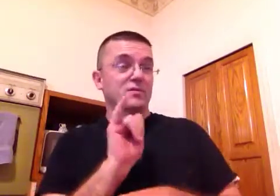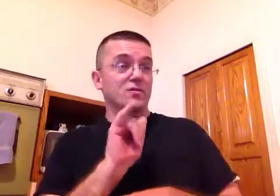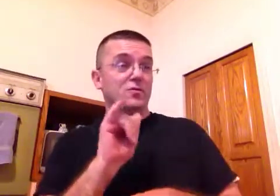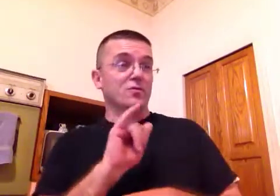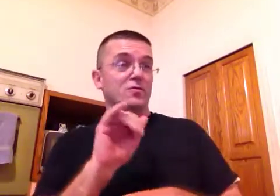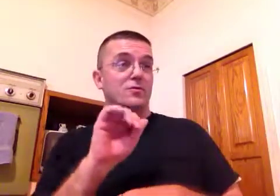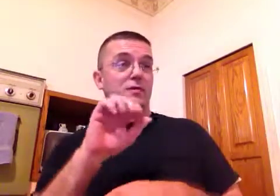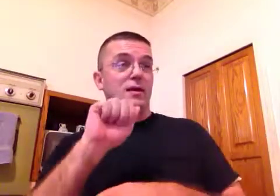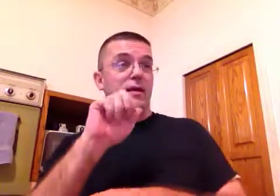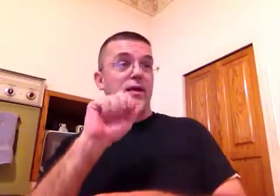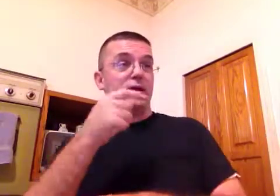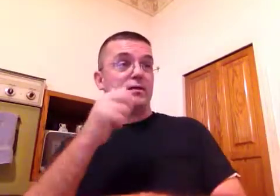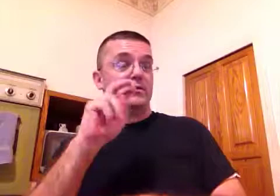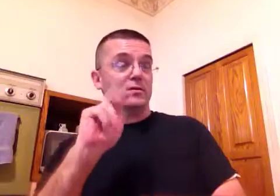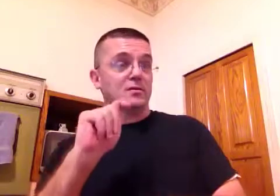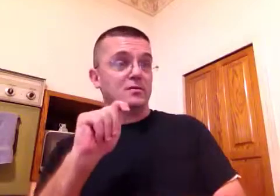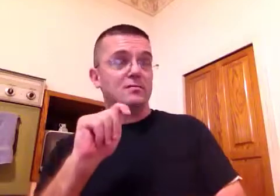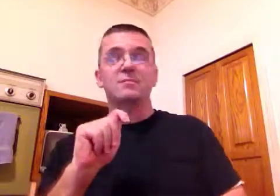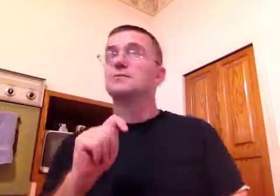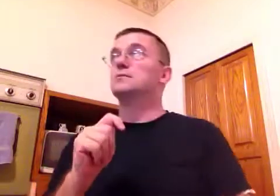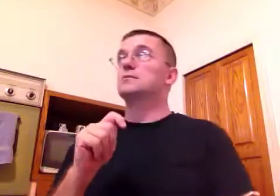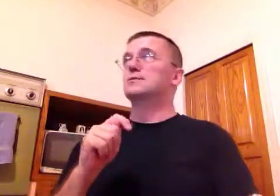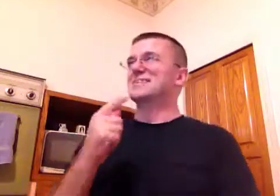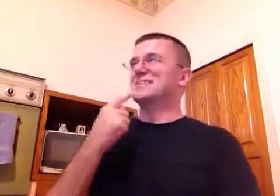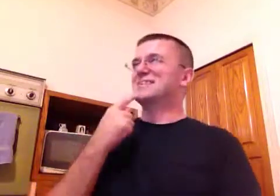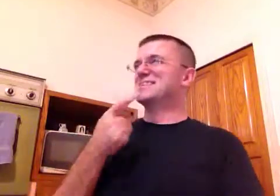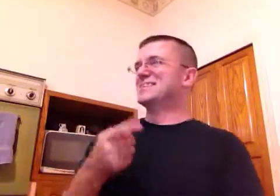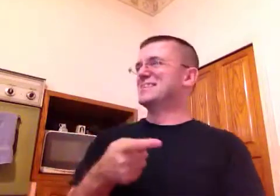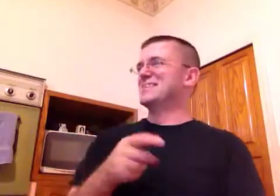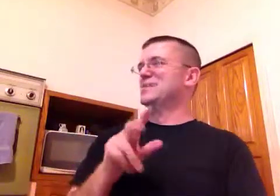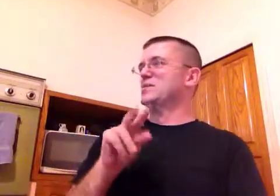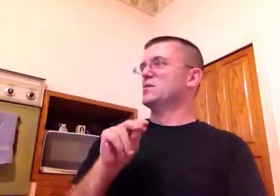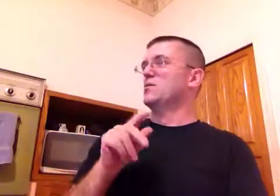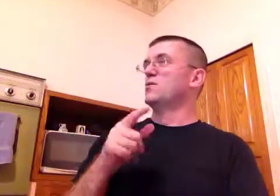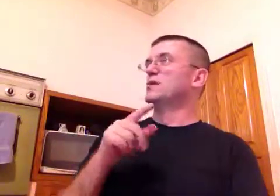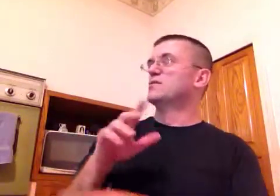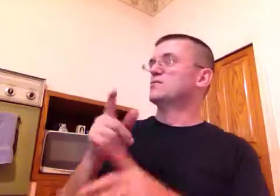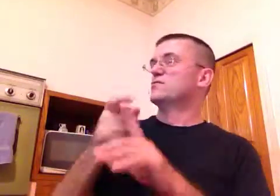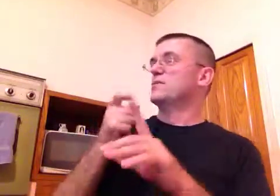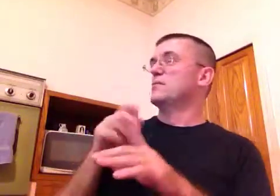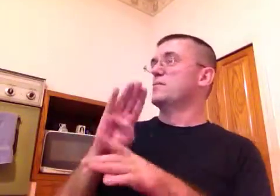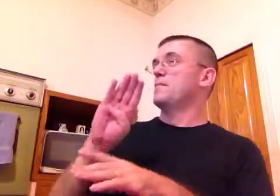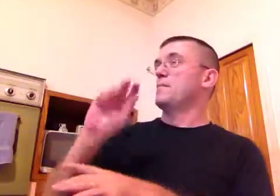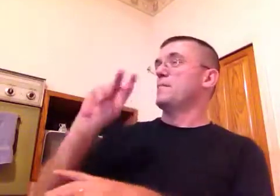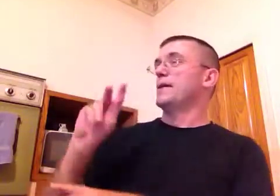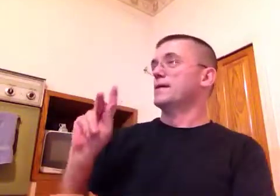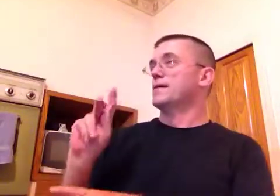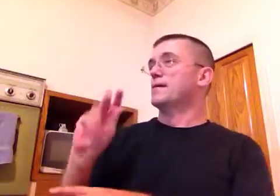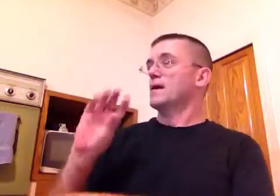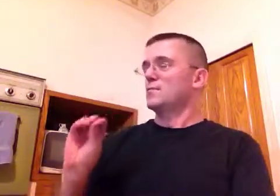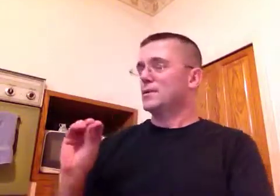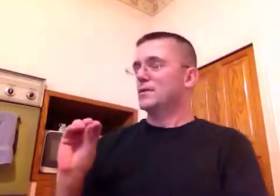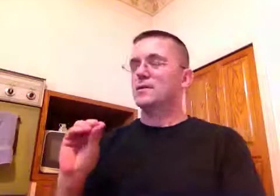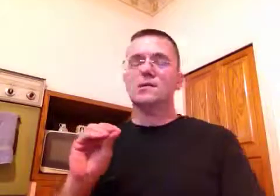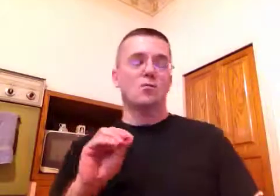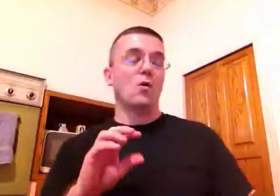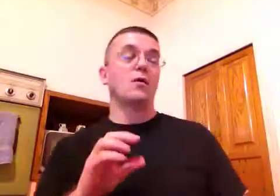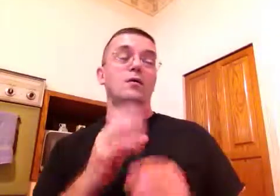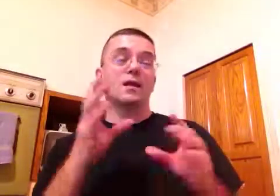He says he's not. He says he's with a bank company. Okay, all right. Because a lot of insurance agents, annuities are an